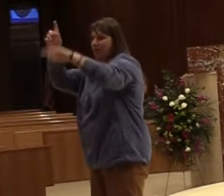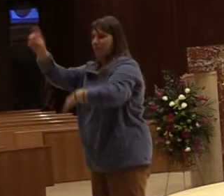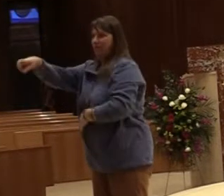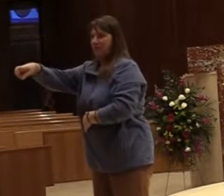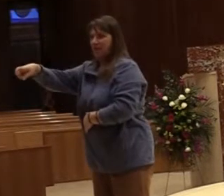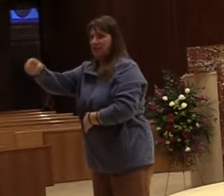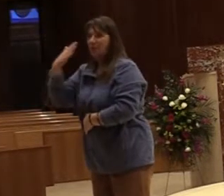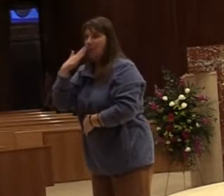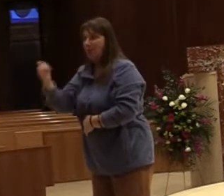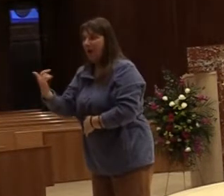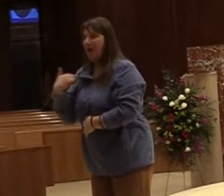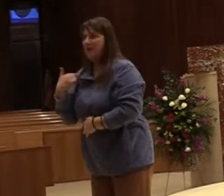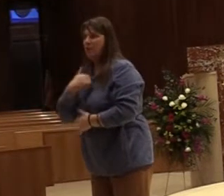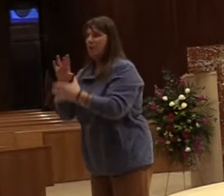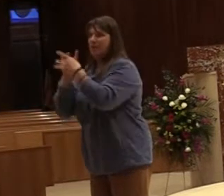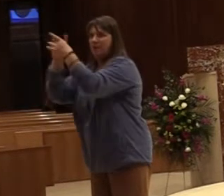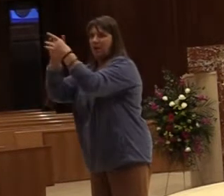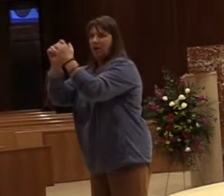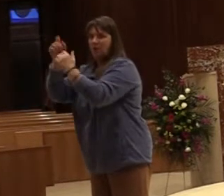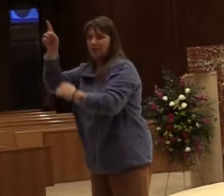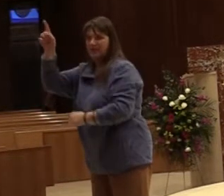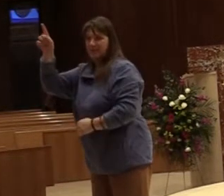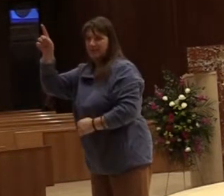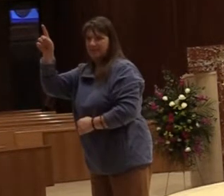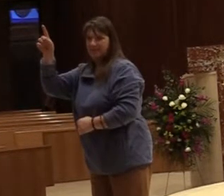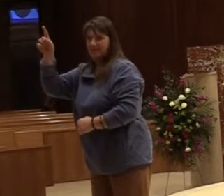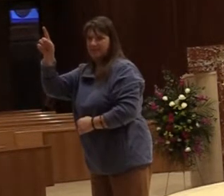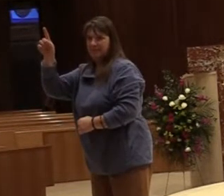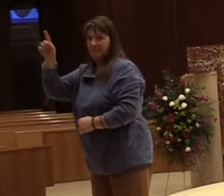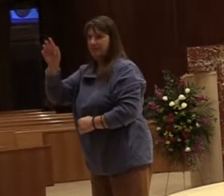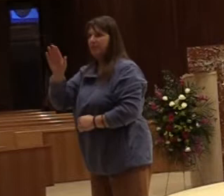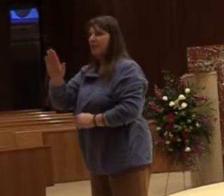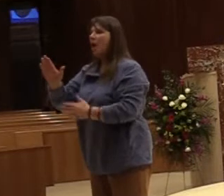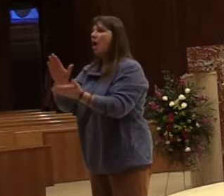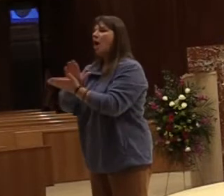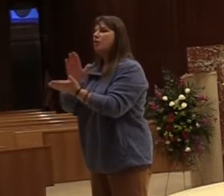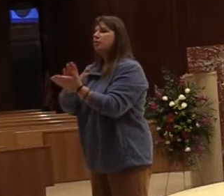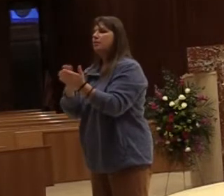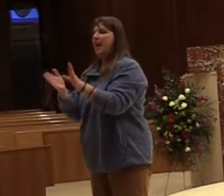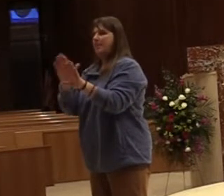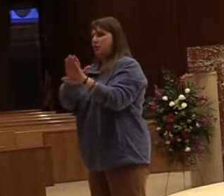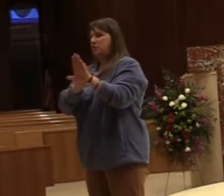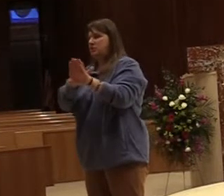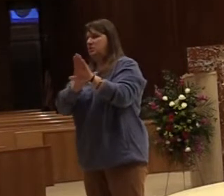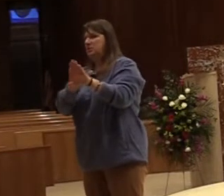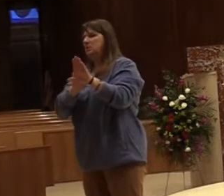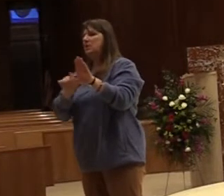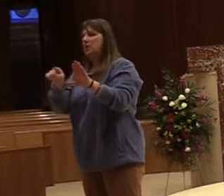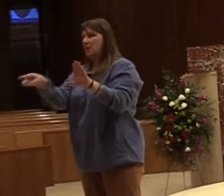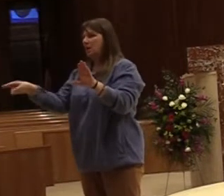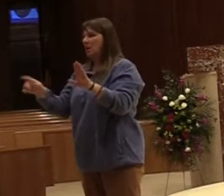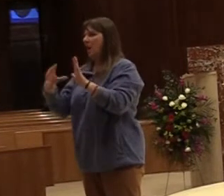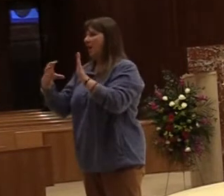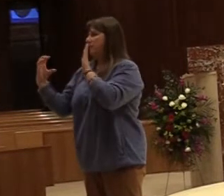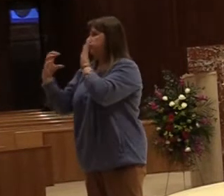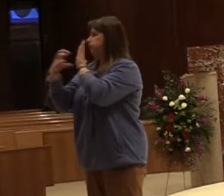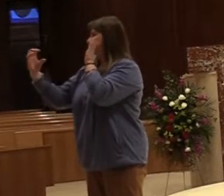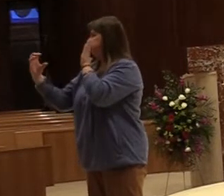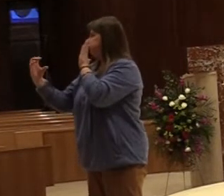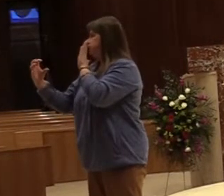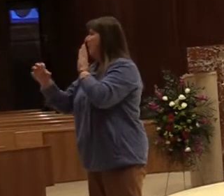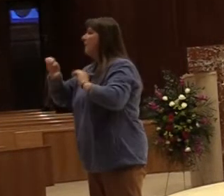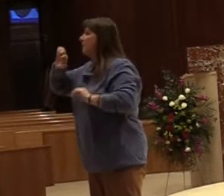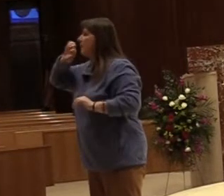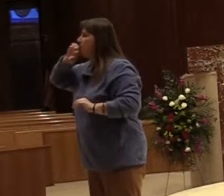do belong to God. On the back of your handout, I put an excerpt from Archbishop Chaput's book, Render